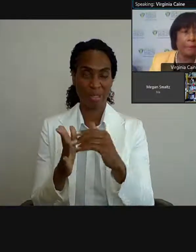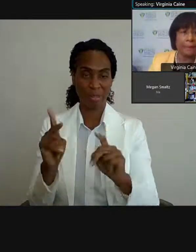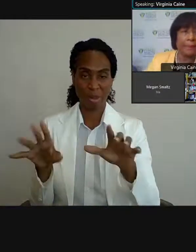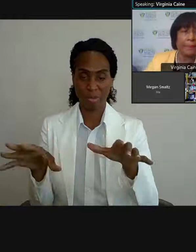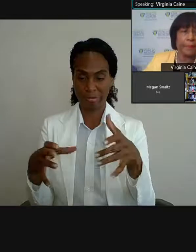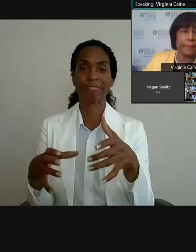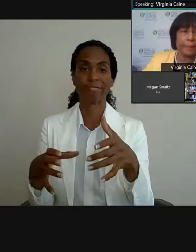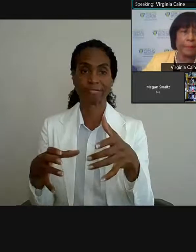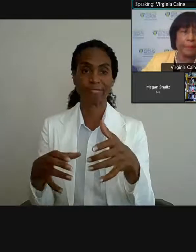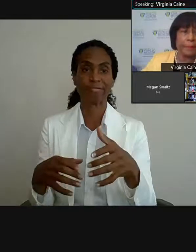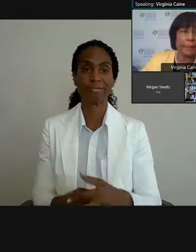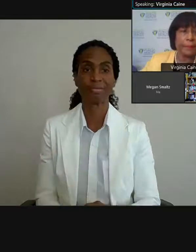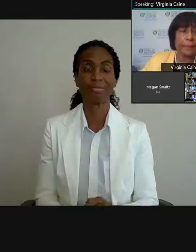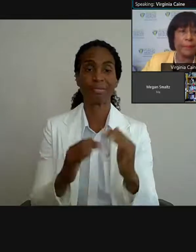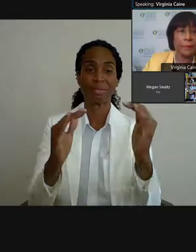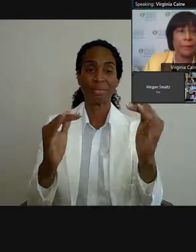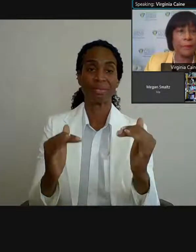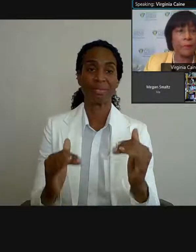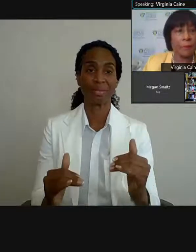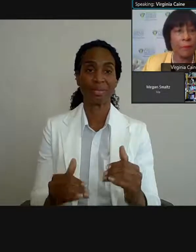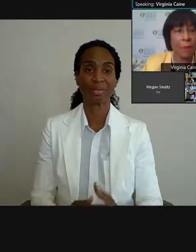slide.